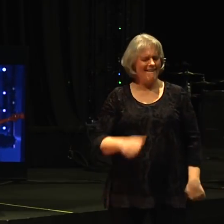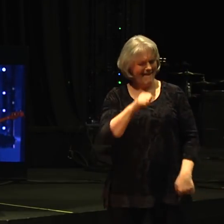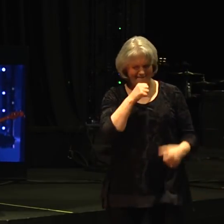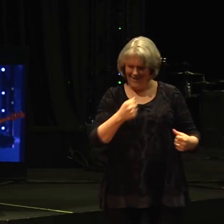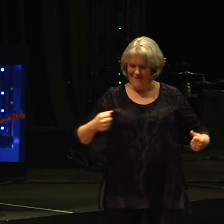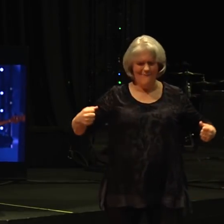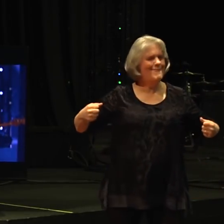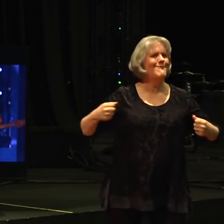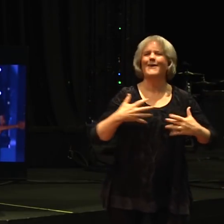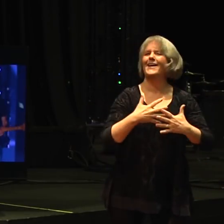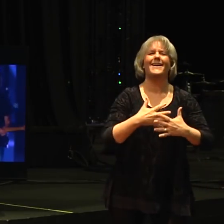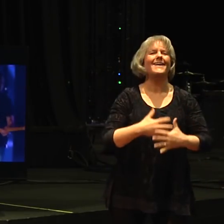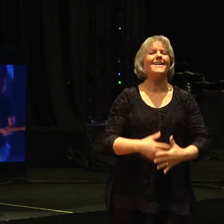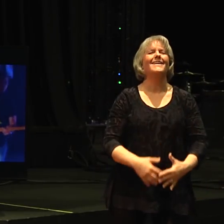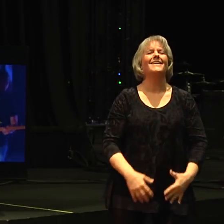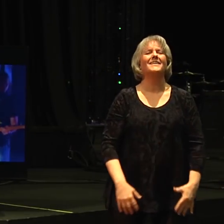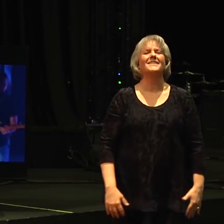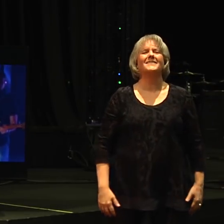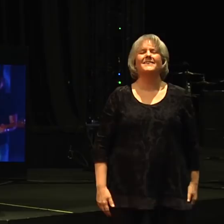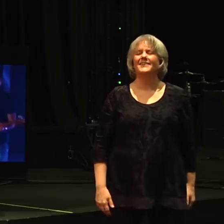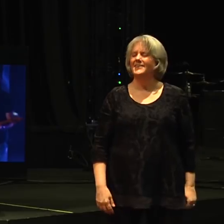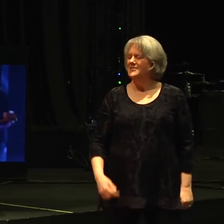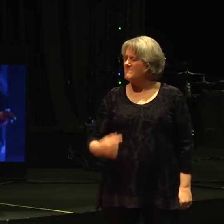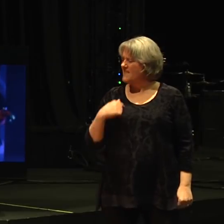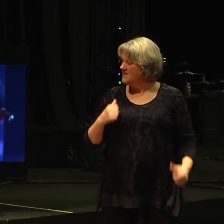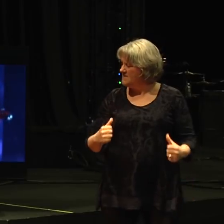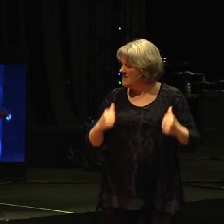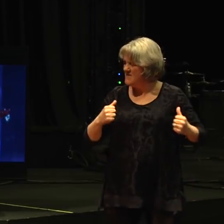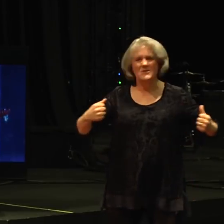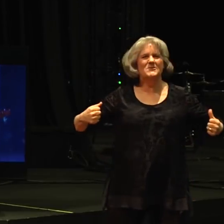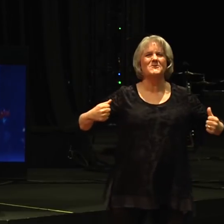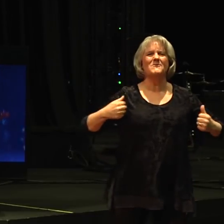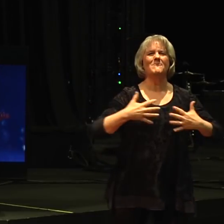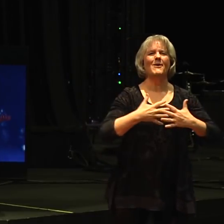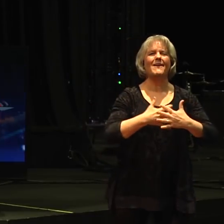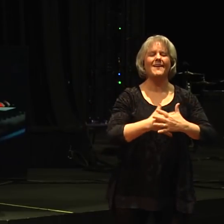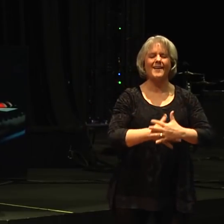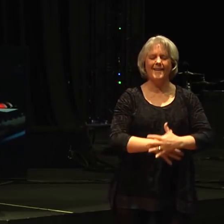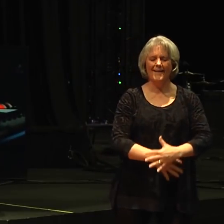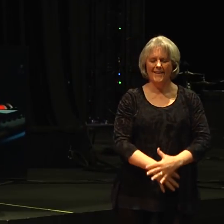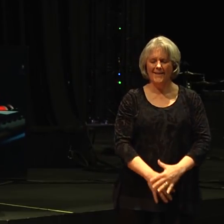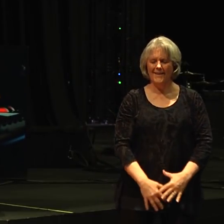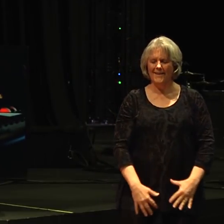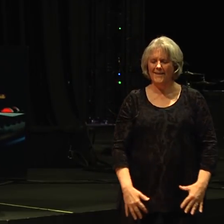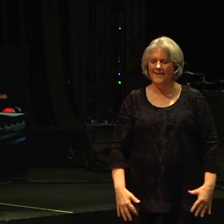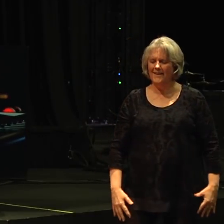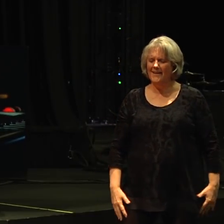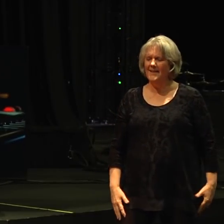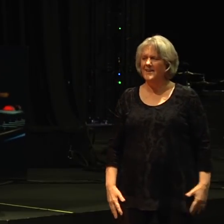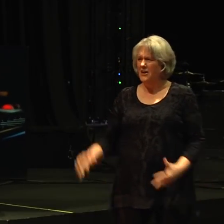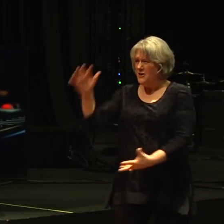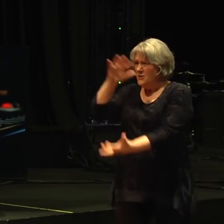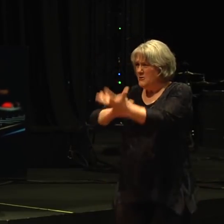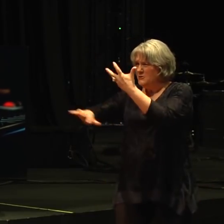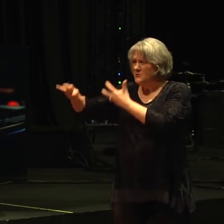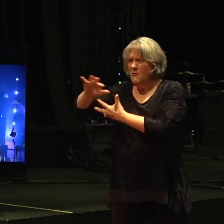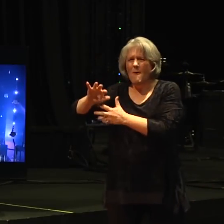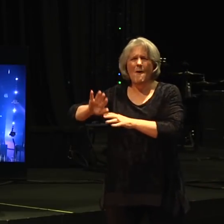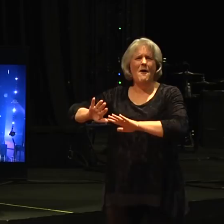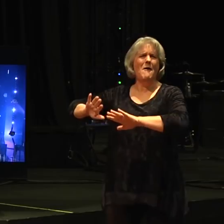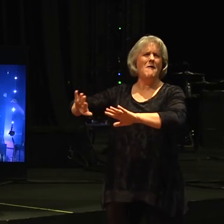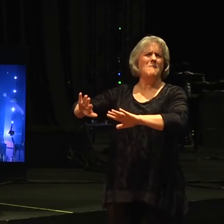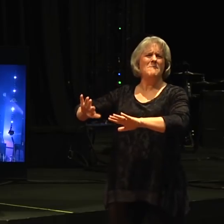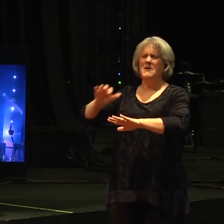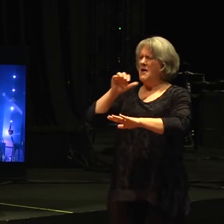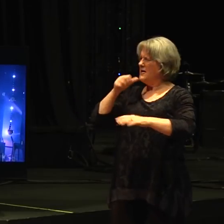gonna be afraid. I'm not gonna be afraid. I'm not gonna fear the